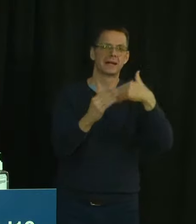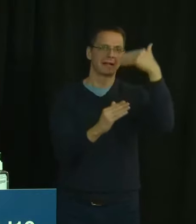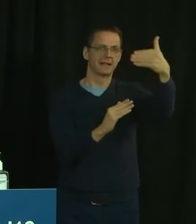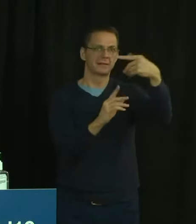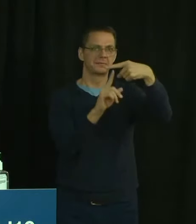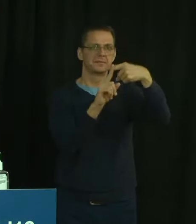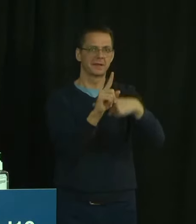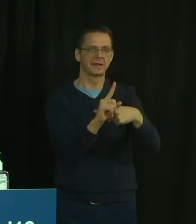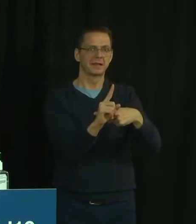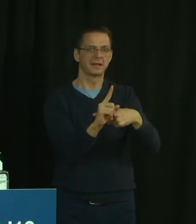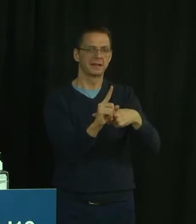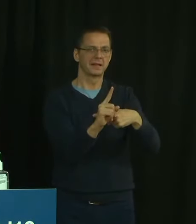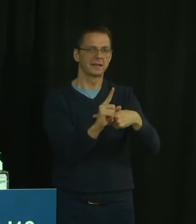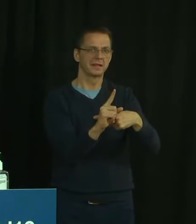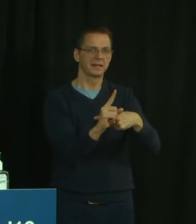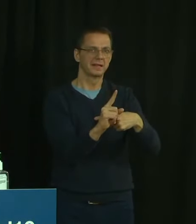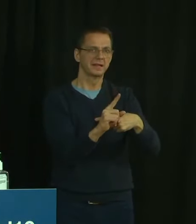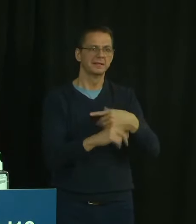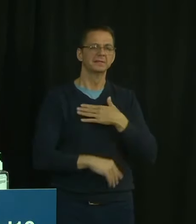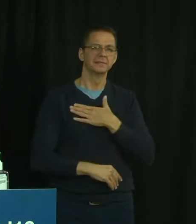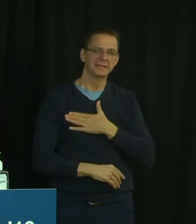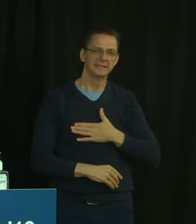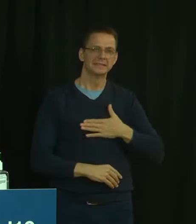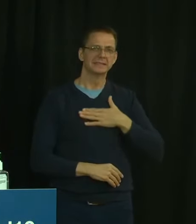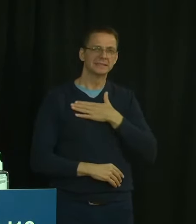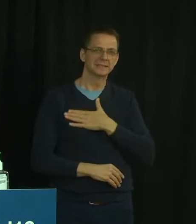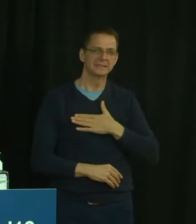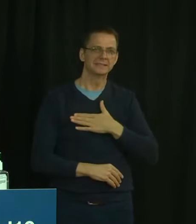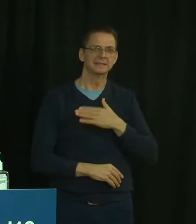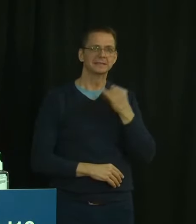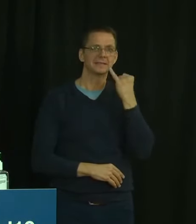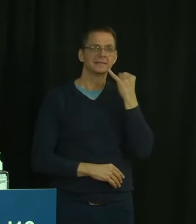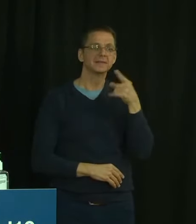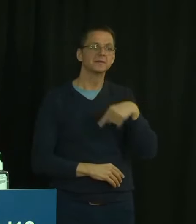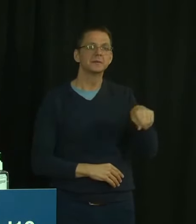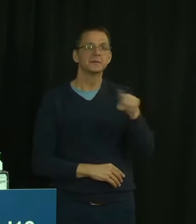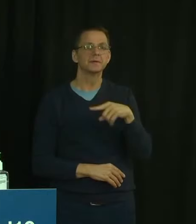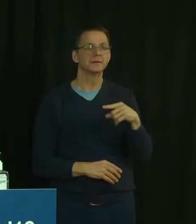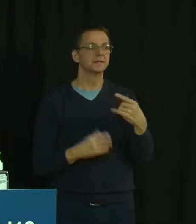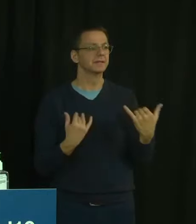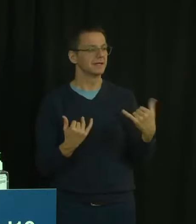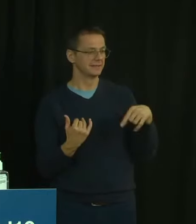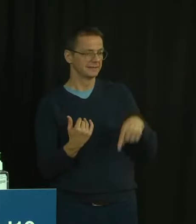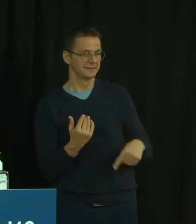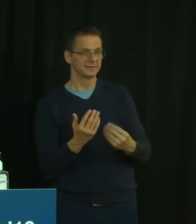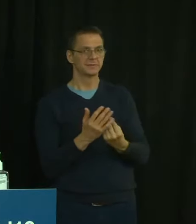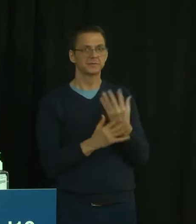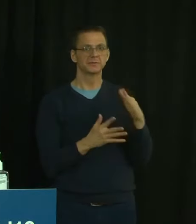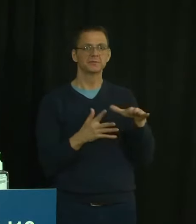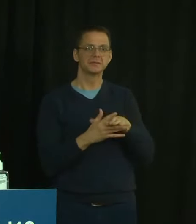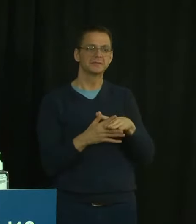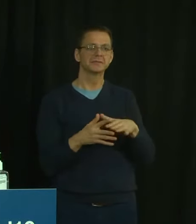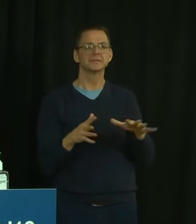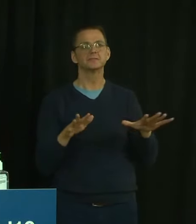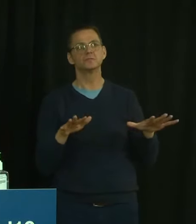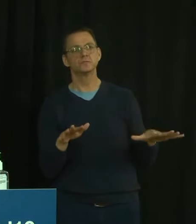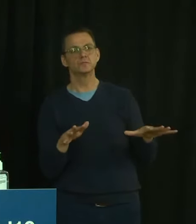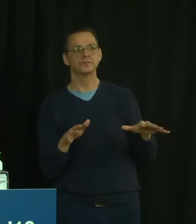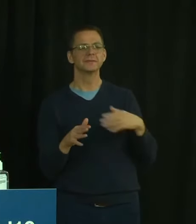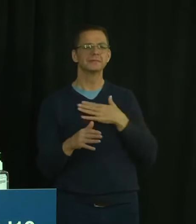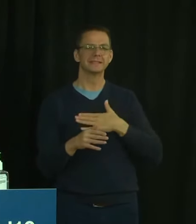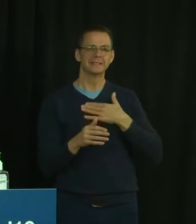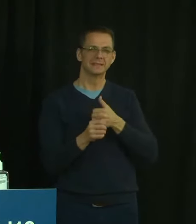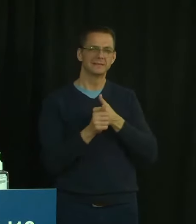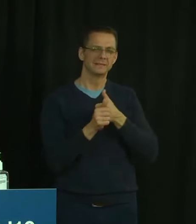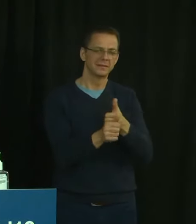those who are off on spring break to make sure that they're continuing to follow the public health measures, whatever it is that they're doing, and